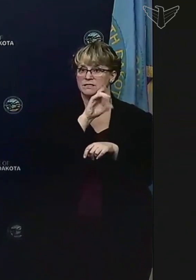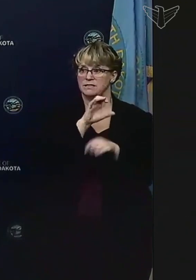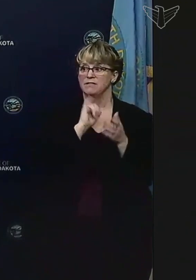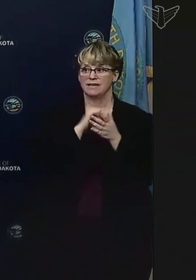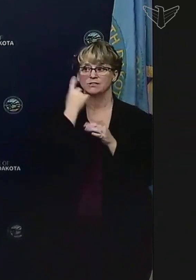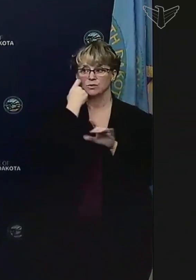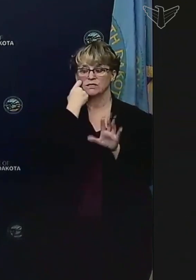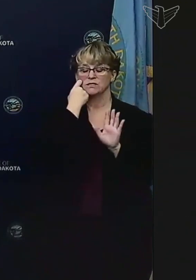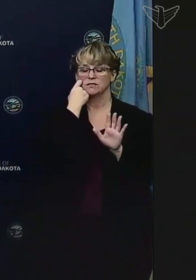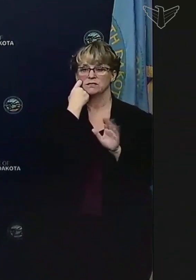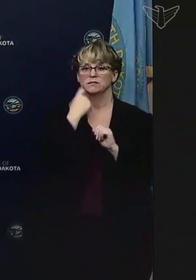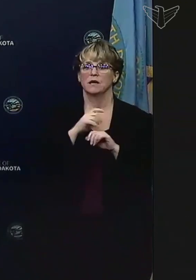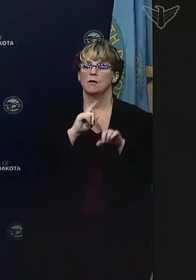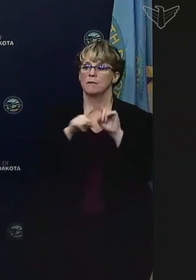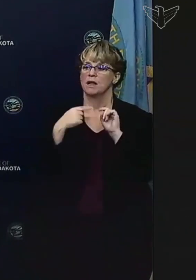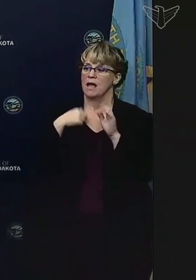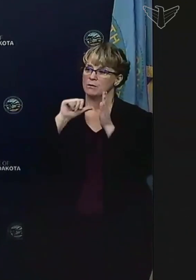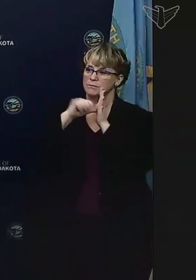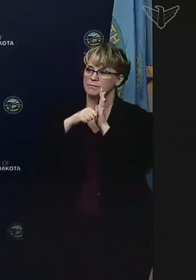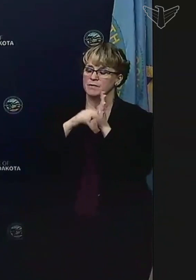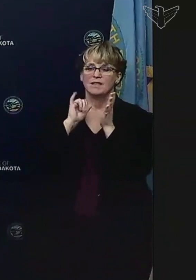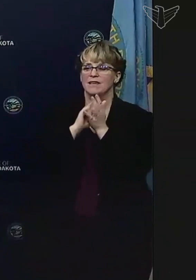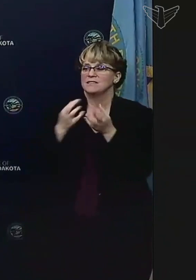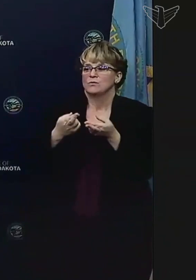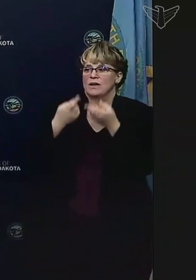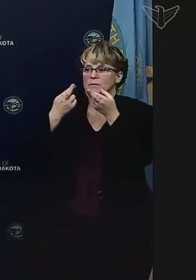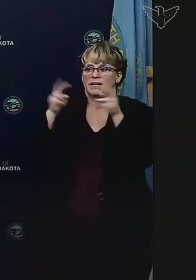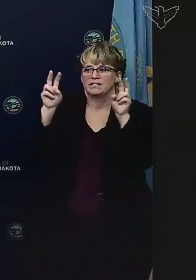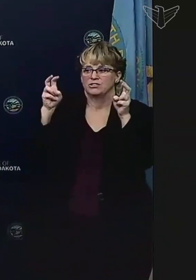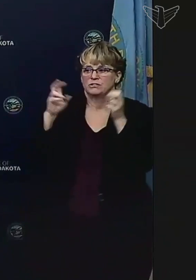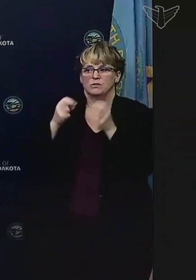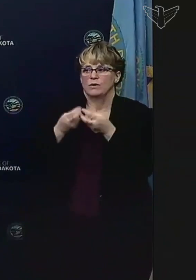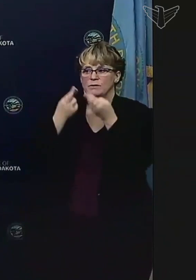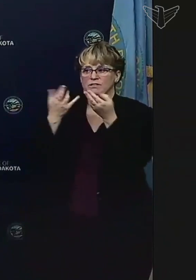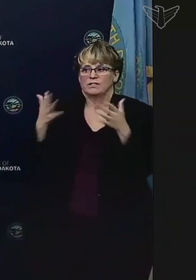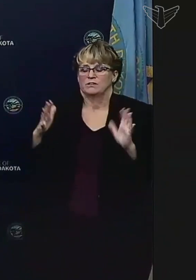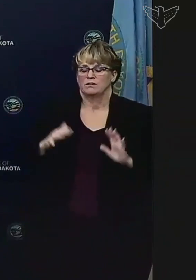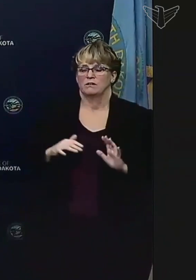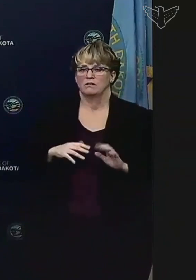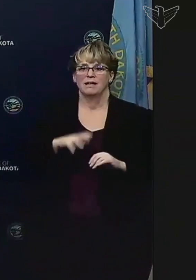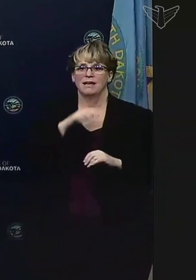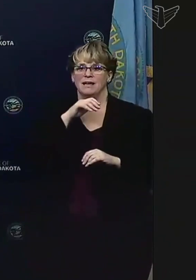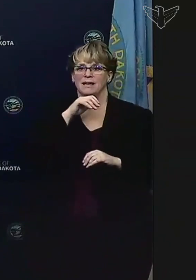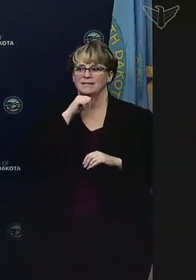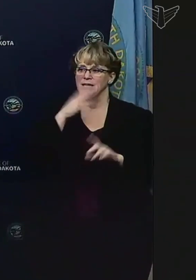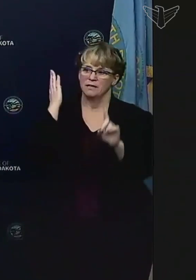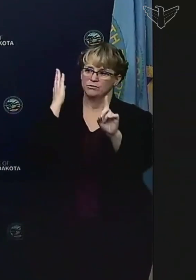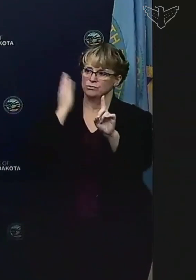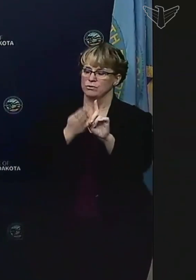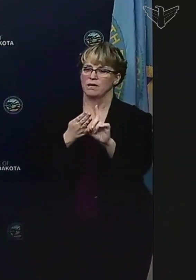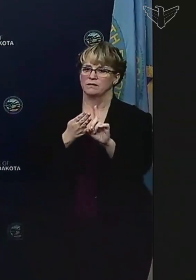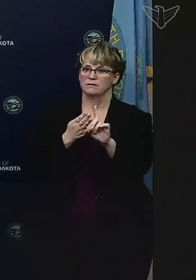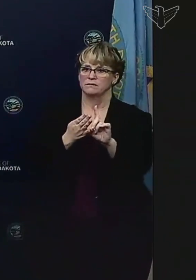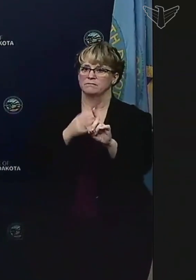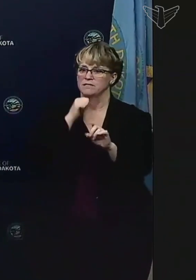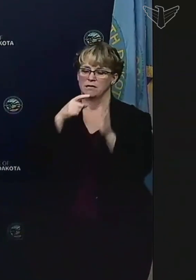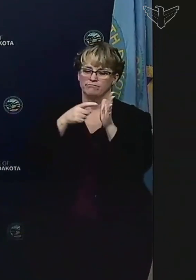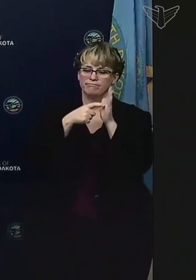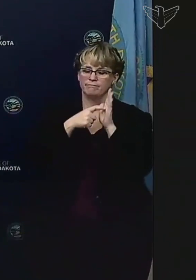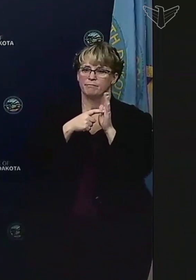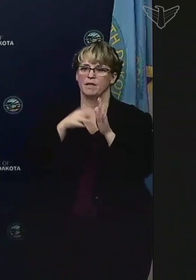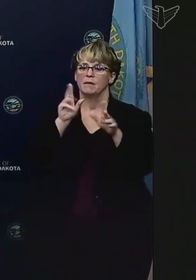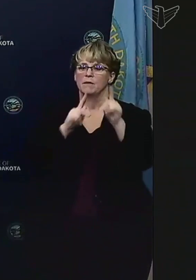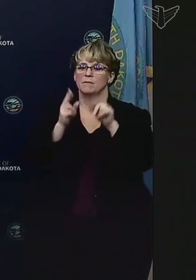recent. But I would just emphasize that that's a recommendation from them. It's not necessarily a directive, and so people just need to use